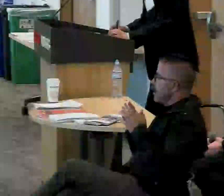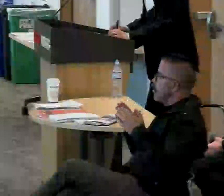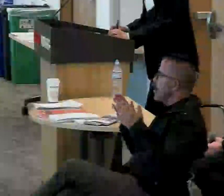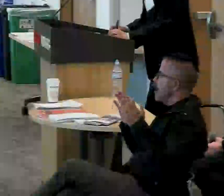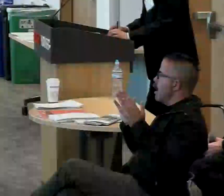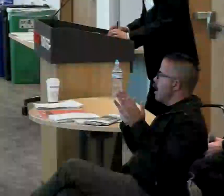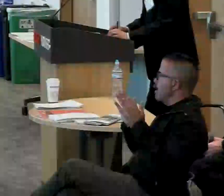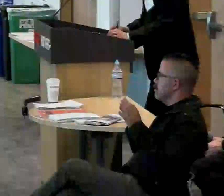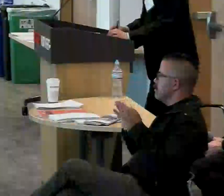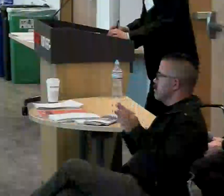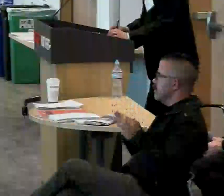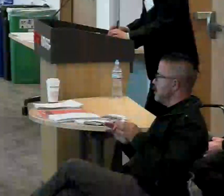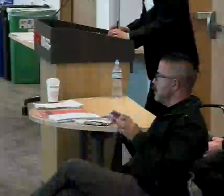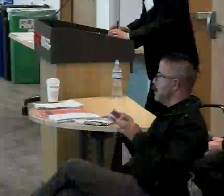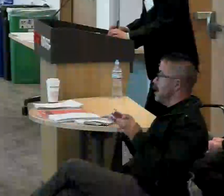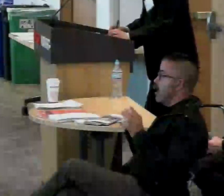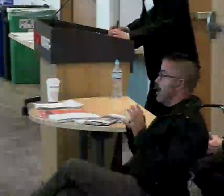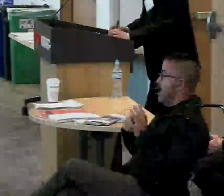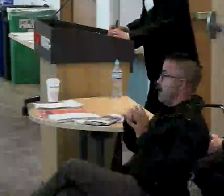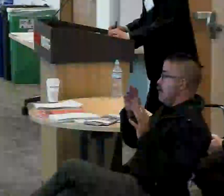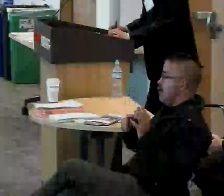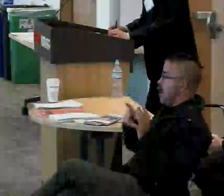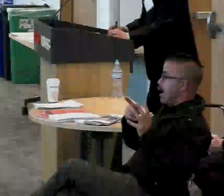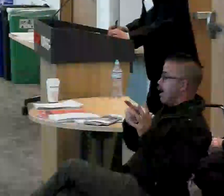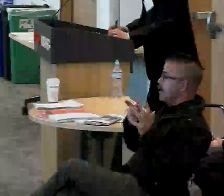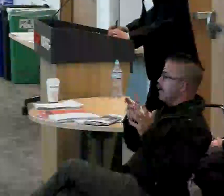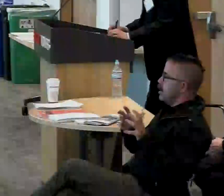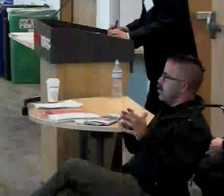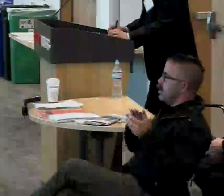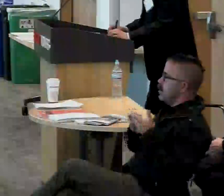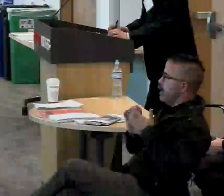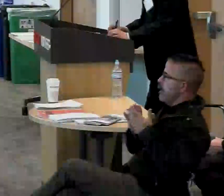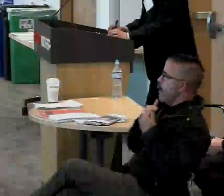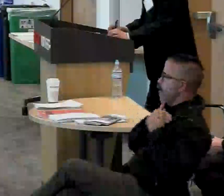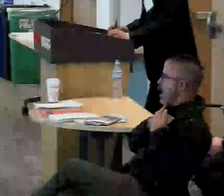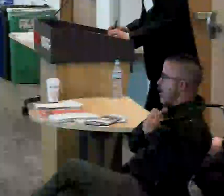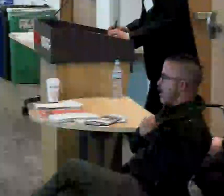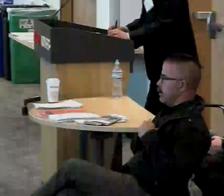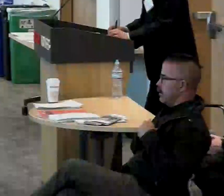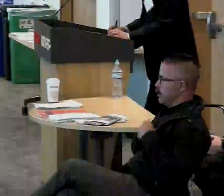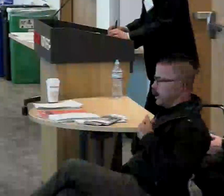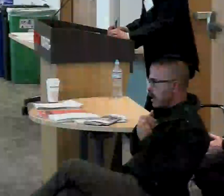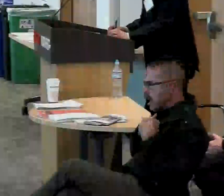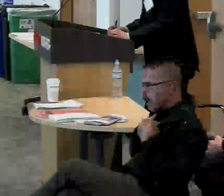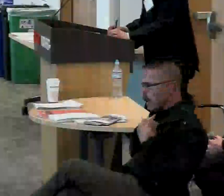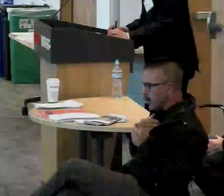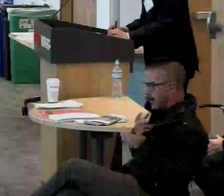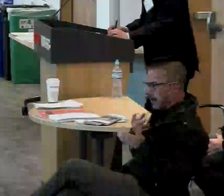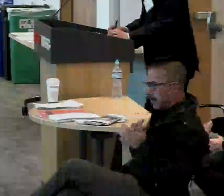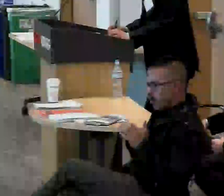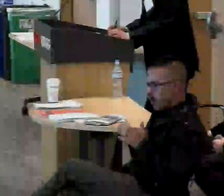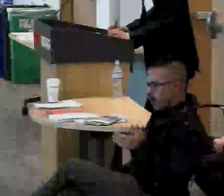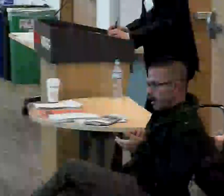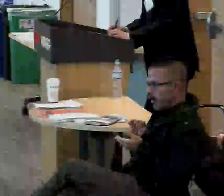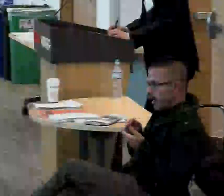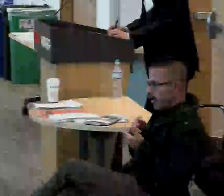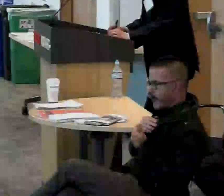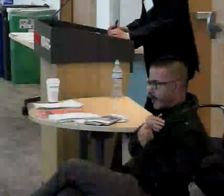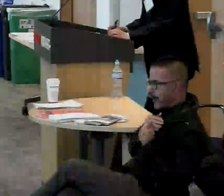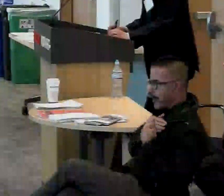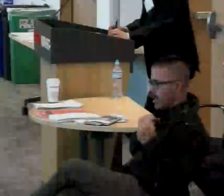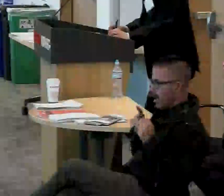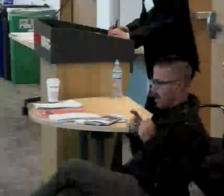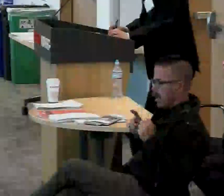I think they didn't want to be liable, but liable to what degree? Are